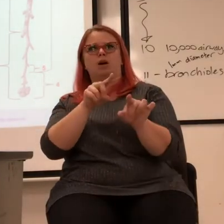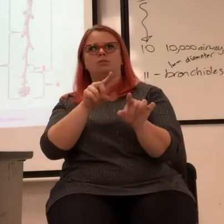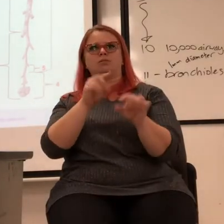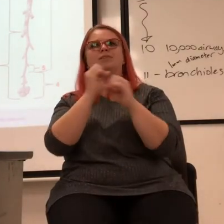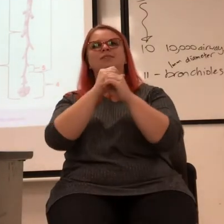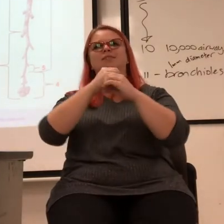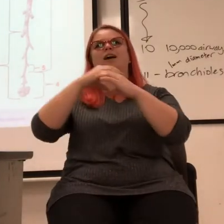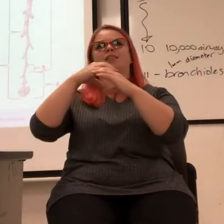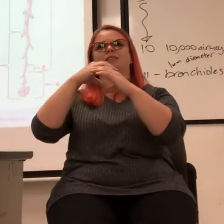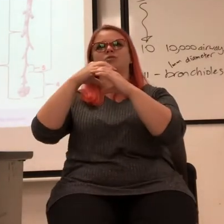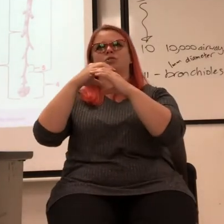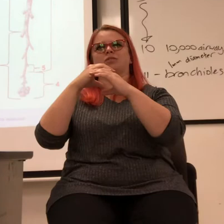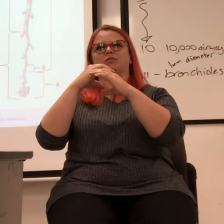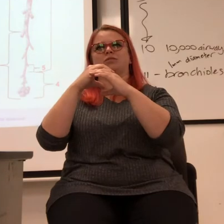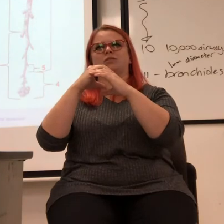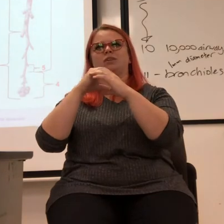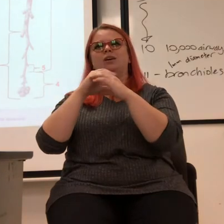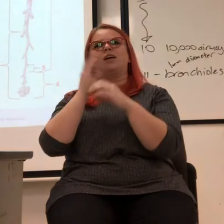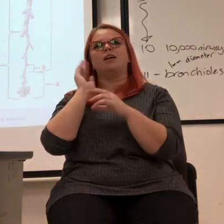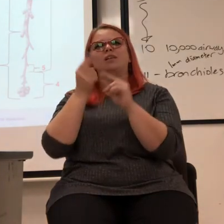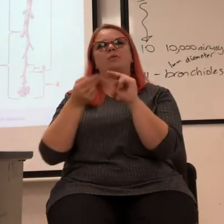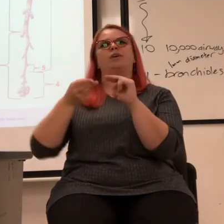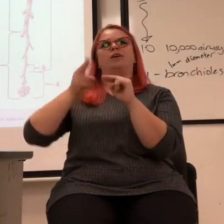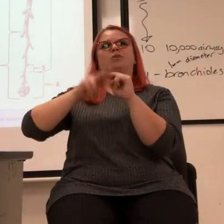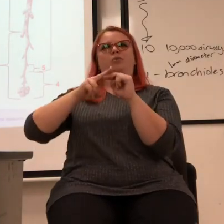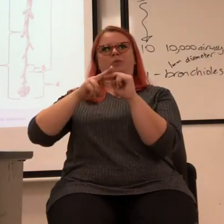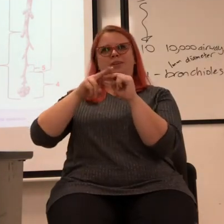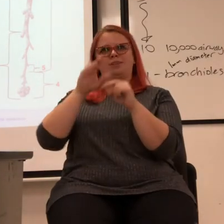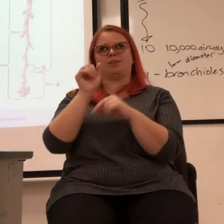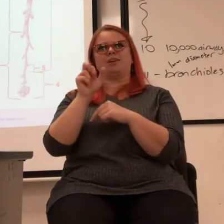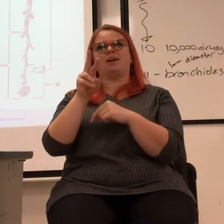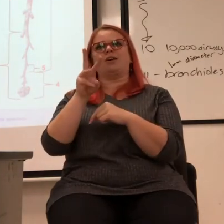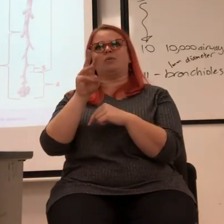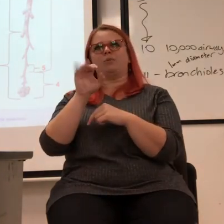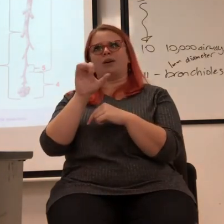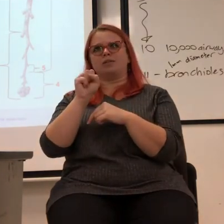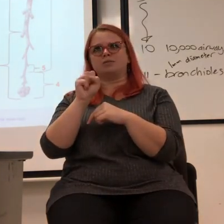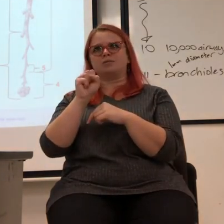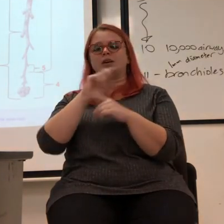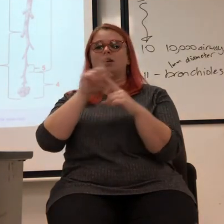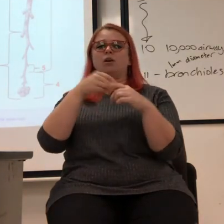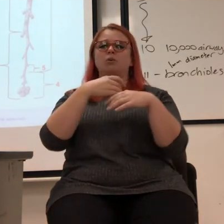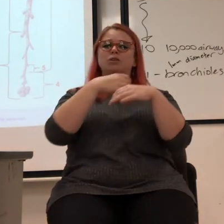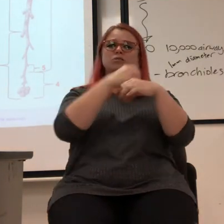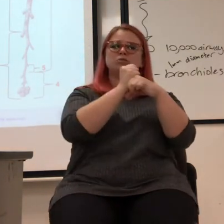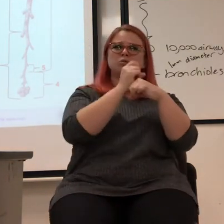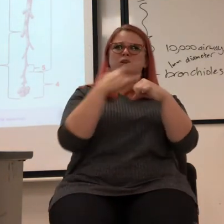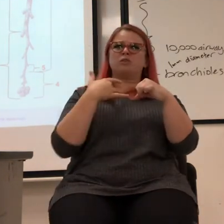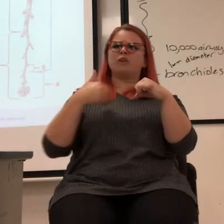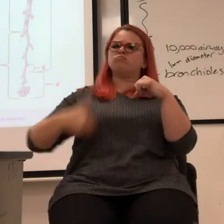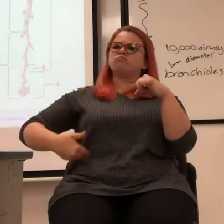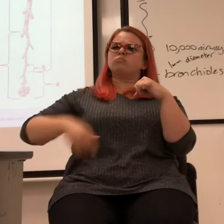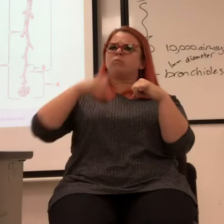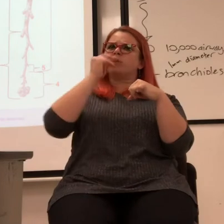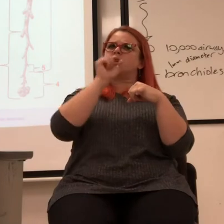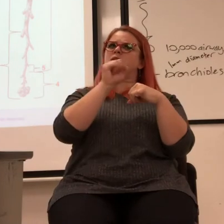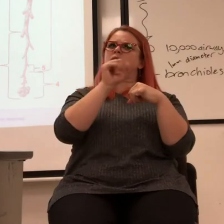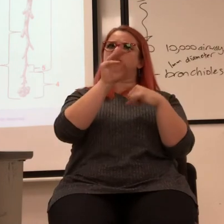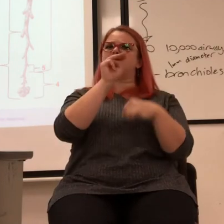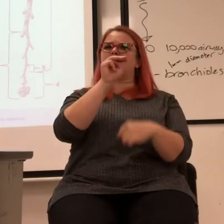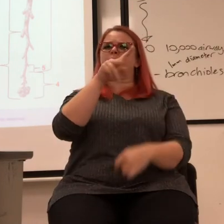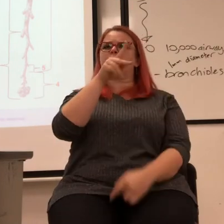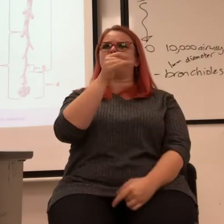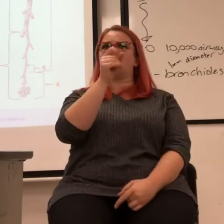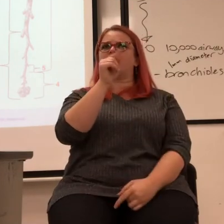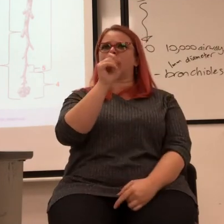Dilating. That will help increase the airways. I know constrict is intuitive because we taught you that sympathetics constrict